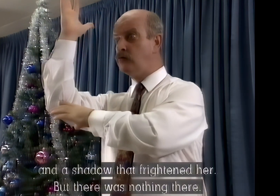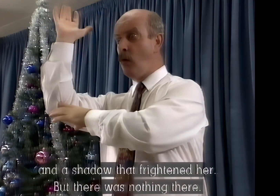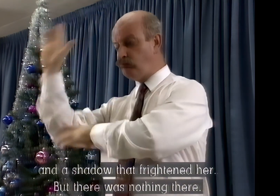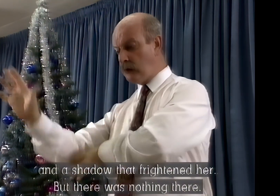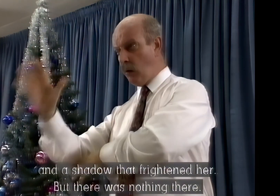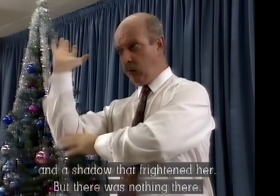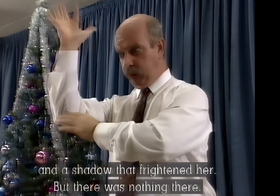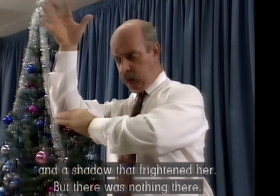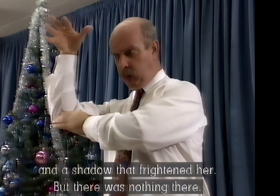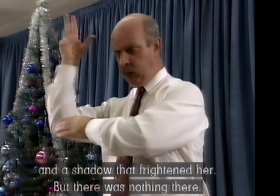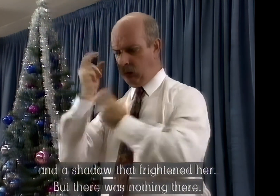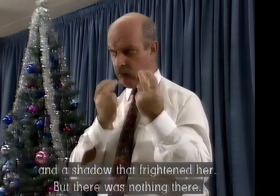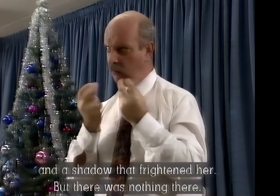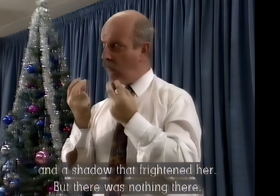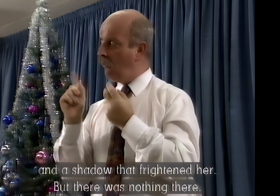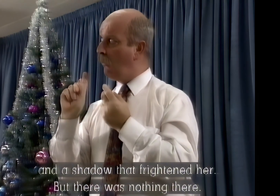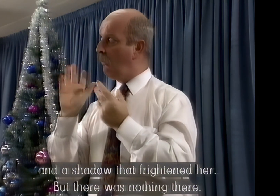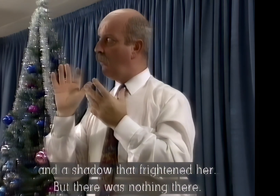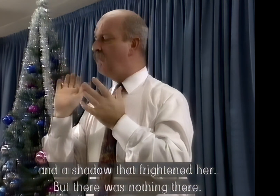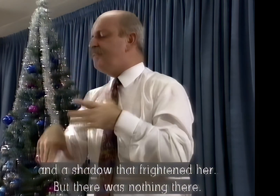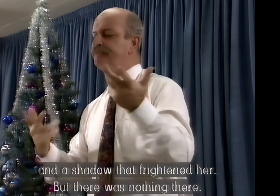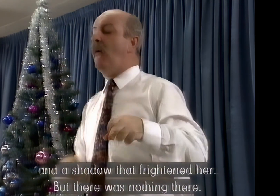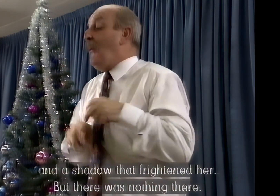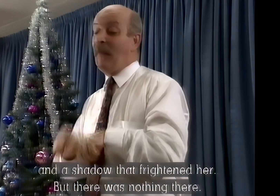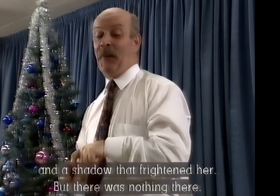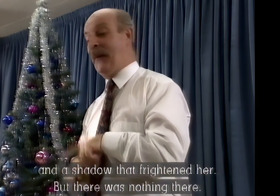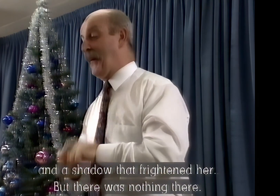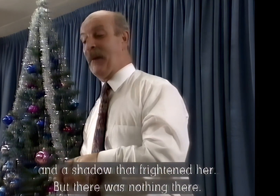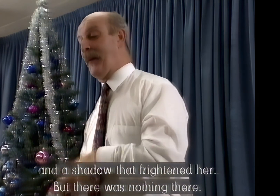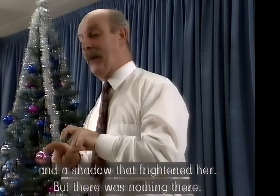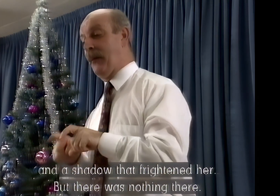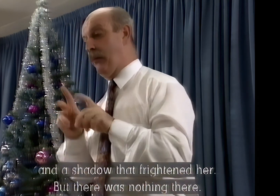thought she saw the trees move and saw a shadow that frightened her. But there was nothing there.